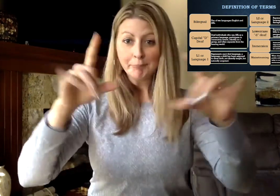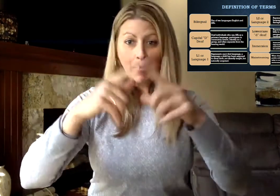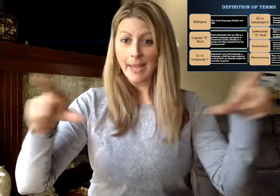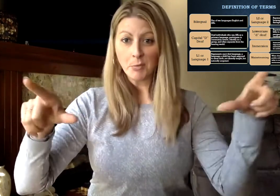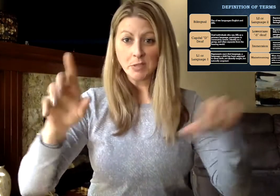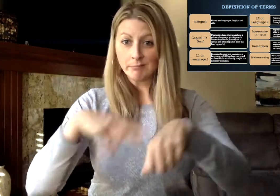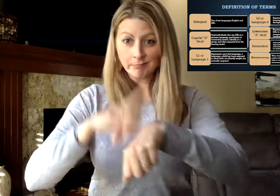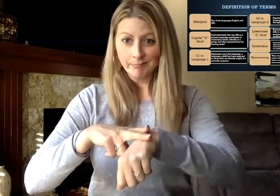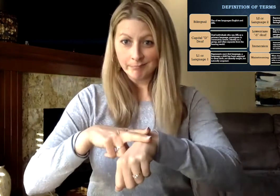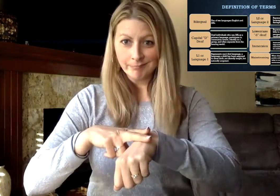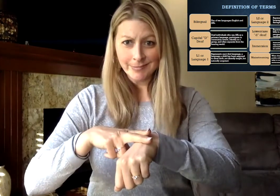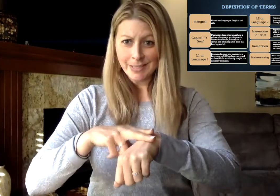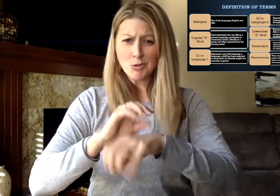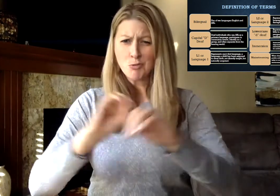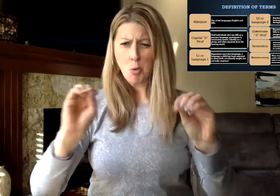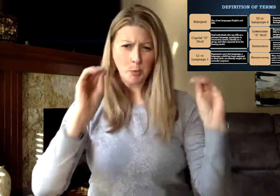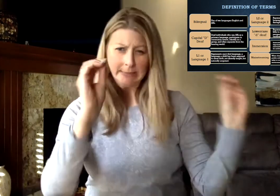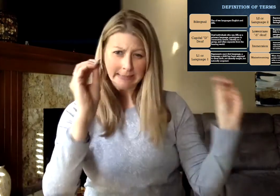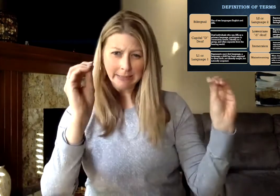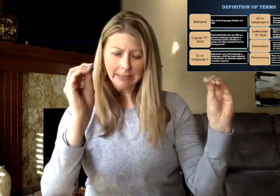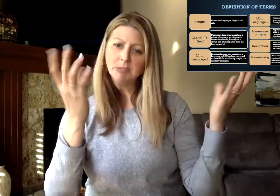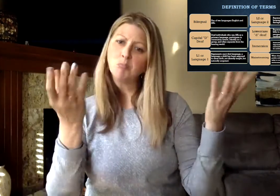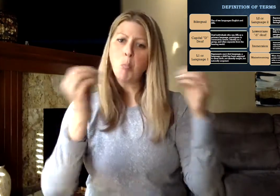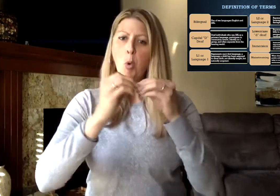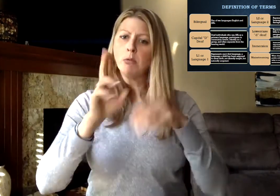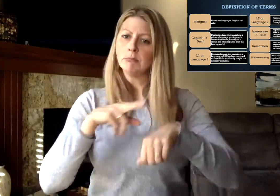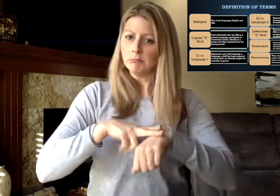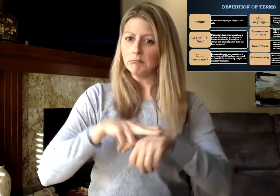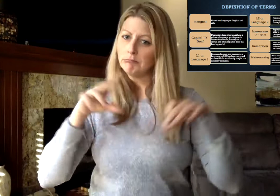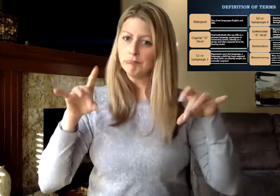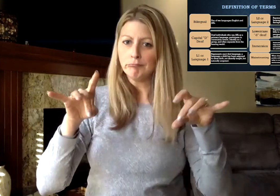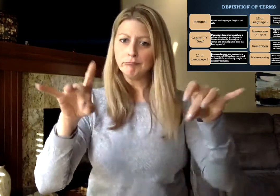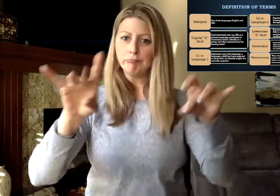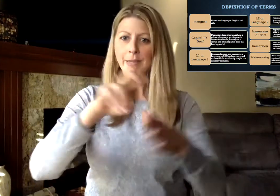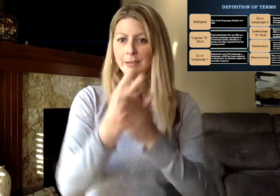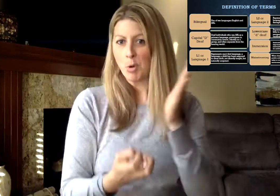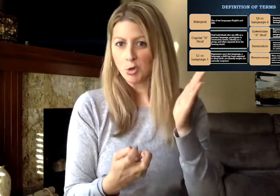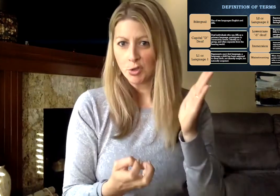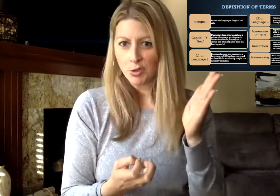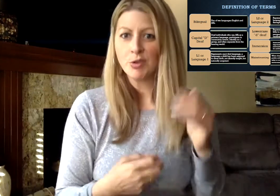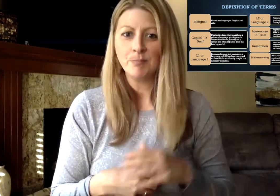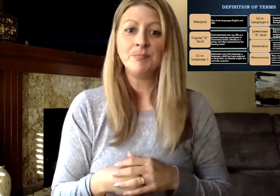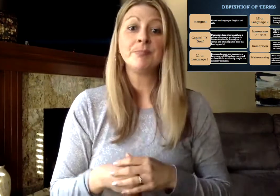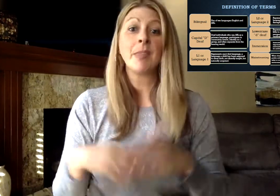and they pick up the language naturally. There is no direct teaching, it's just natural picking it